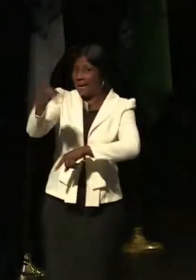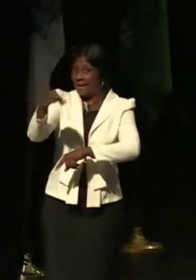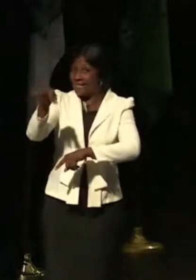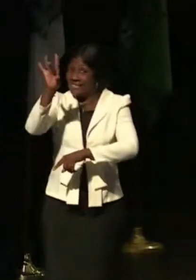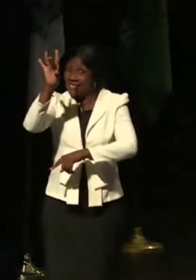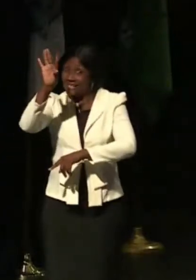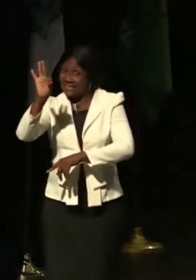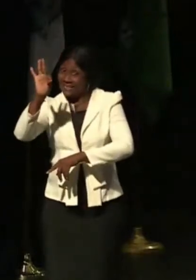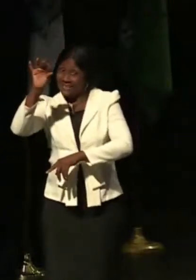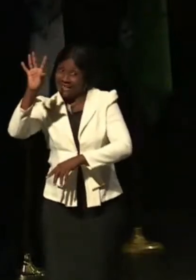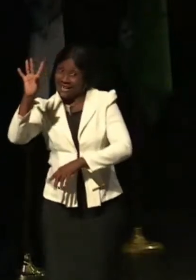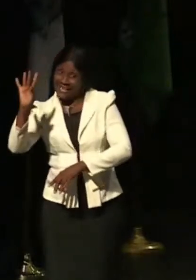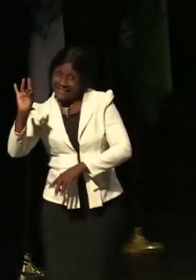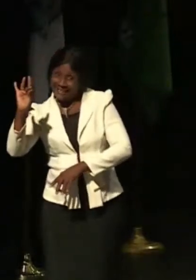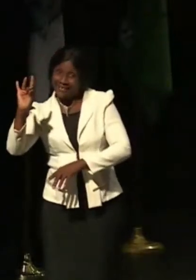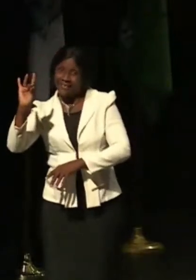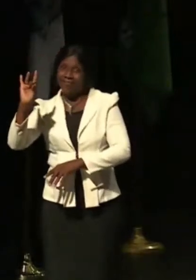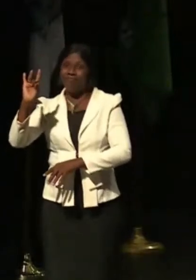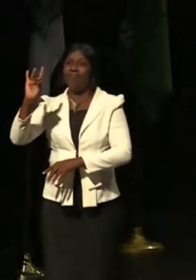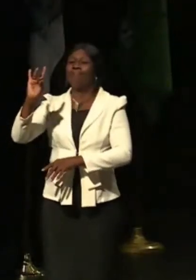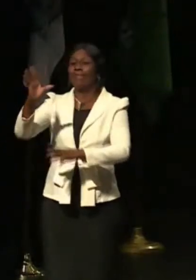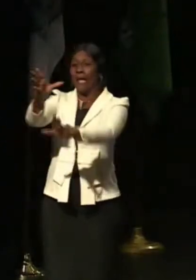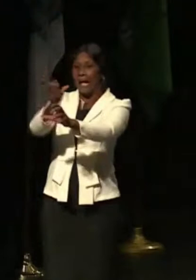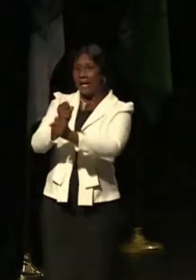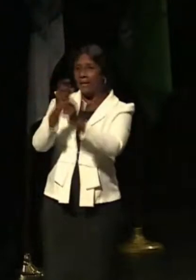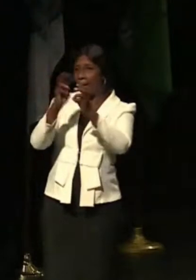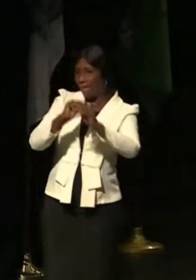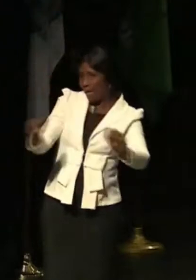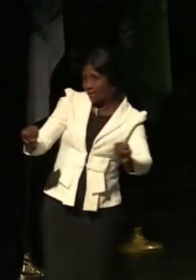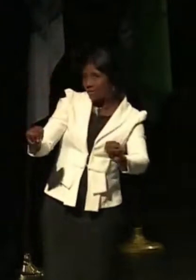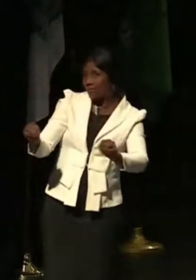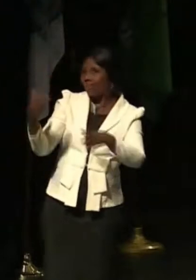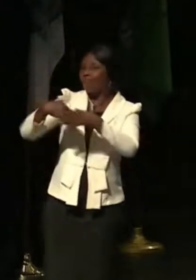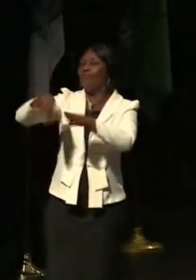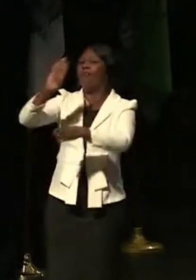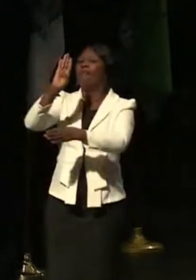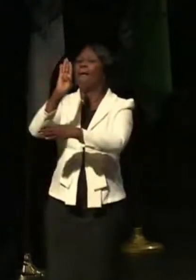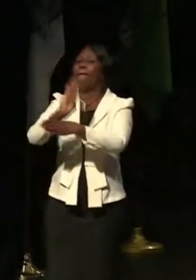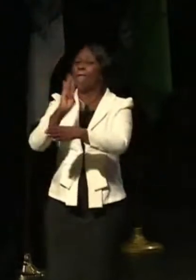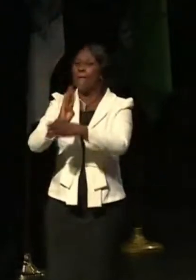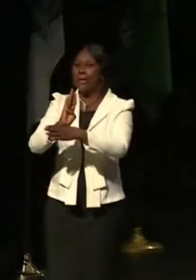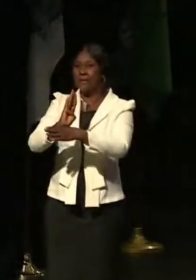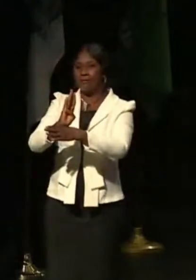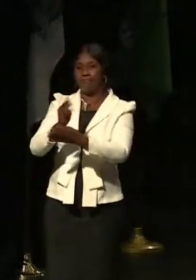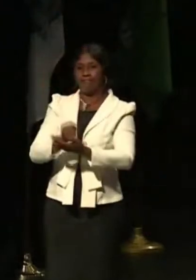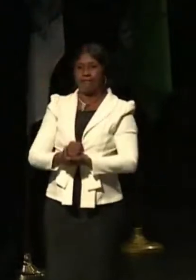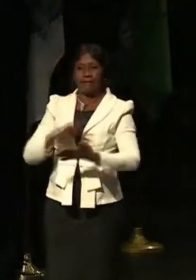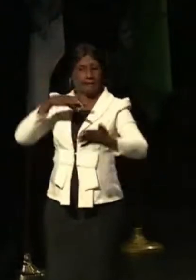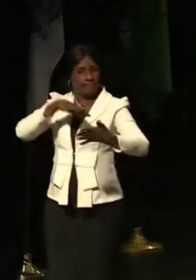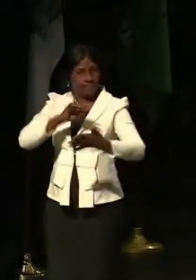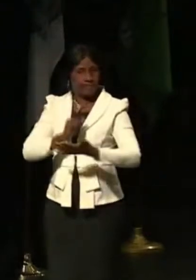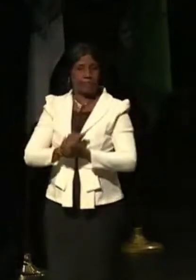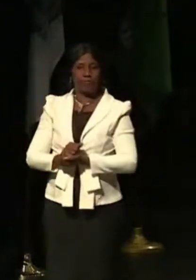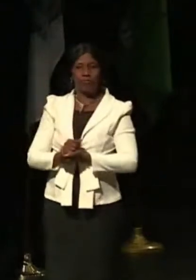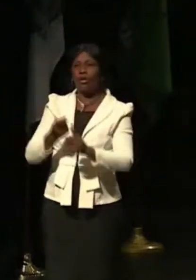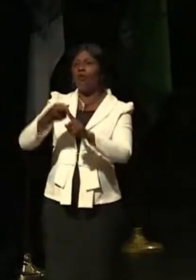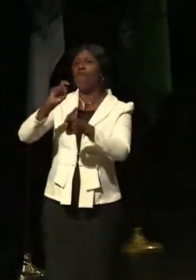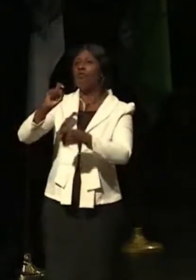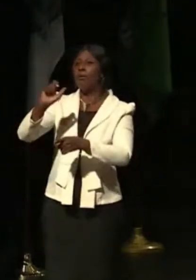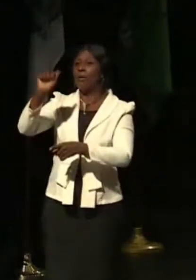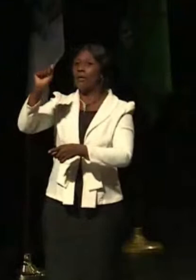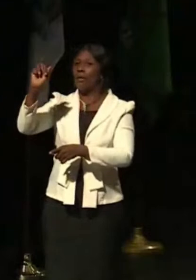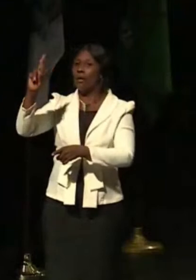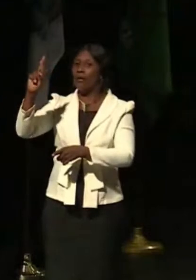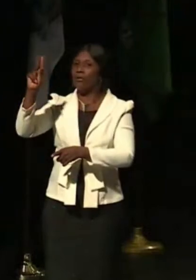an executive master in business administration from the University of the West Indies, Arthur Lockjack Global